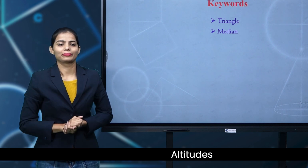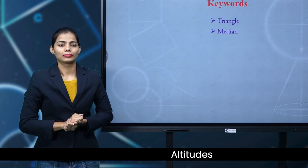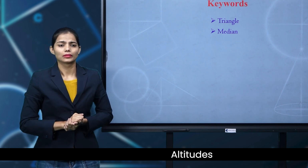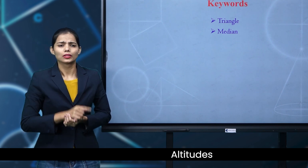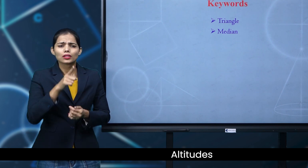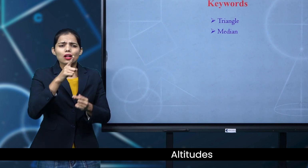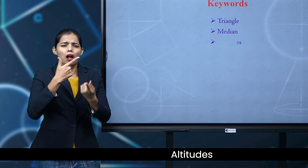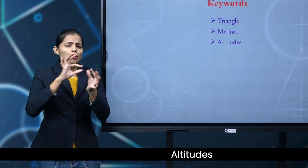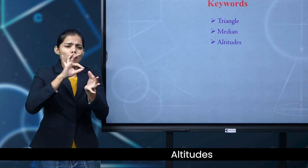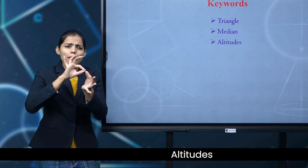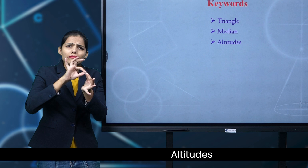altitudes,